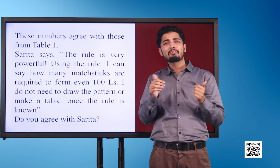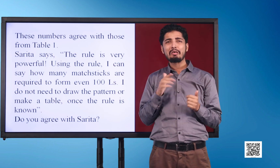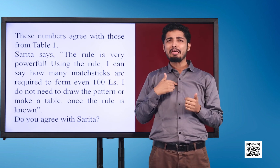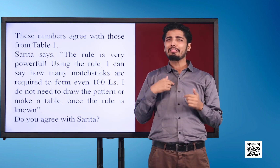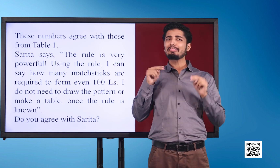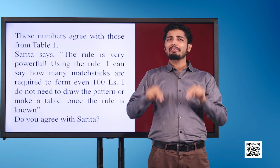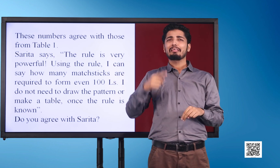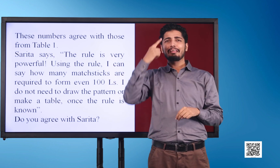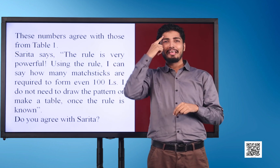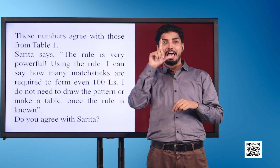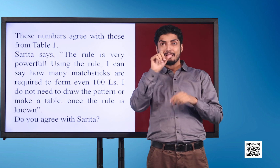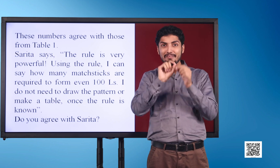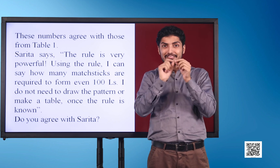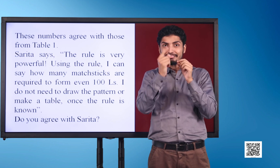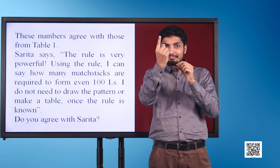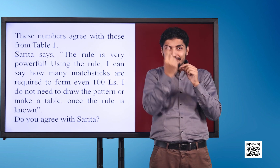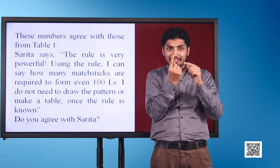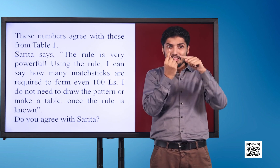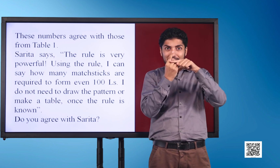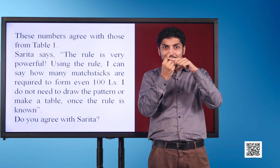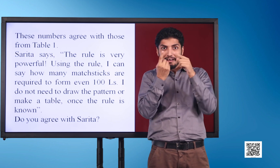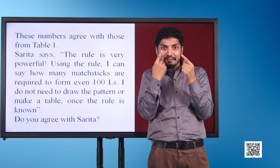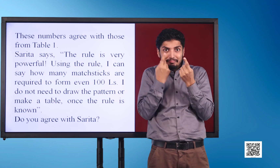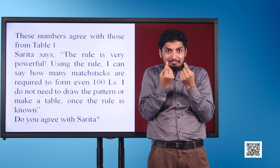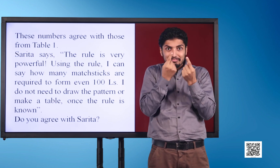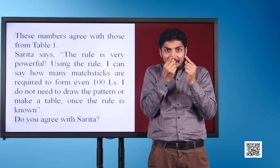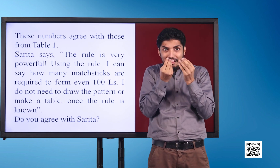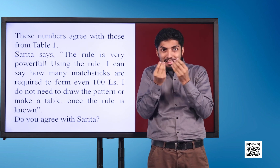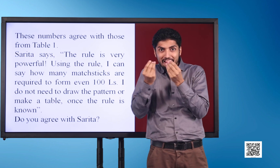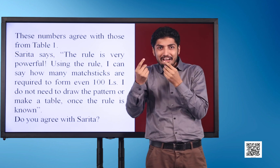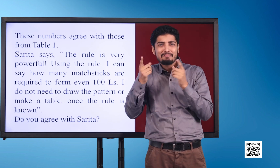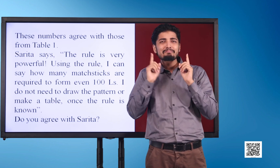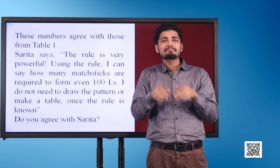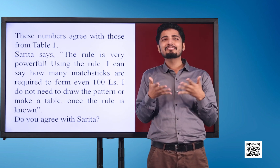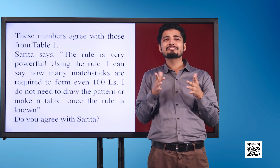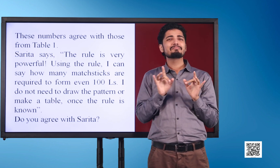I do not need to draw the pattern or make a table once the rule is known.